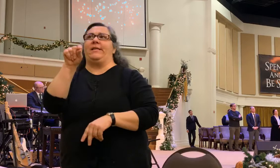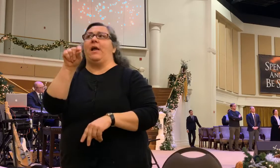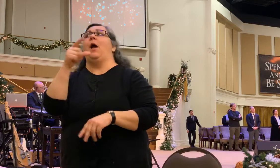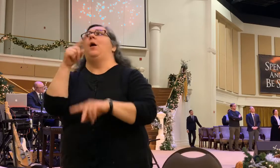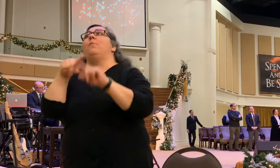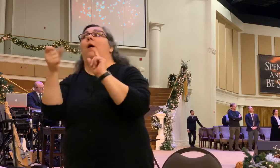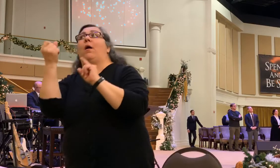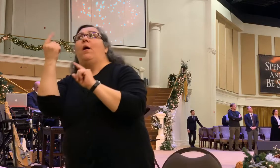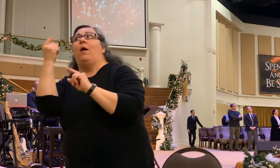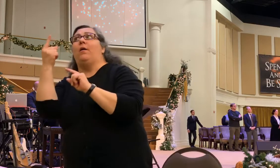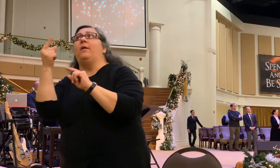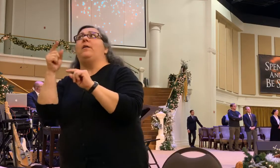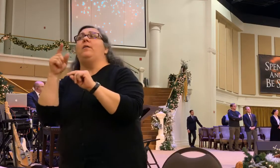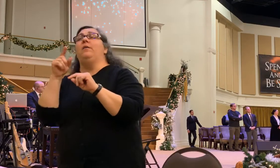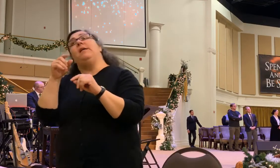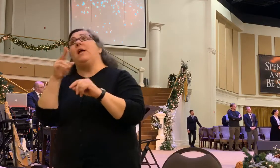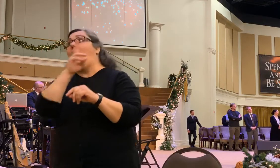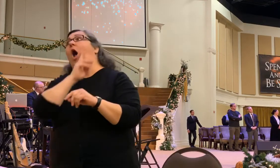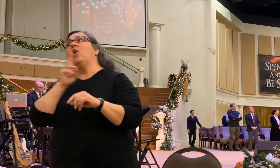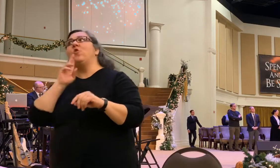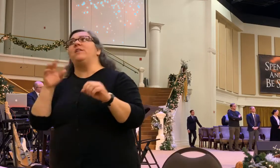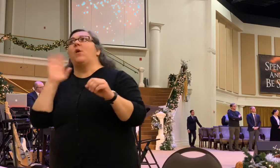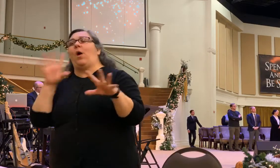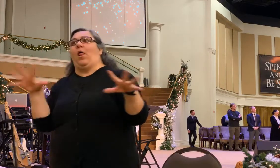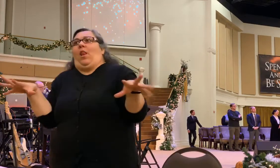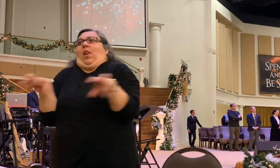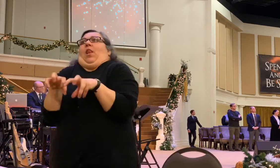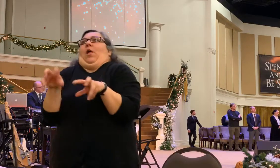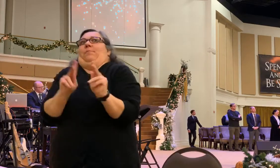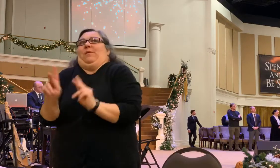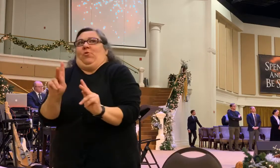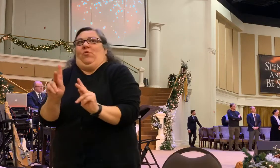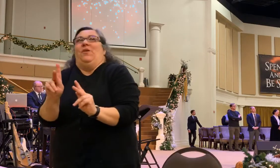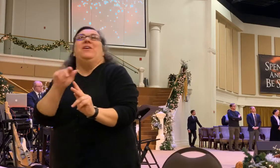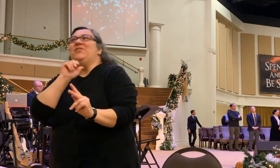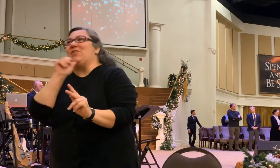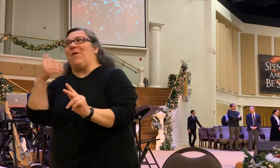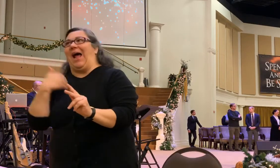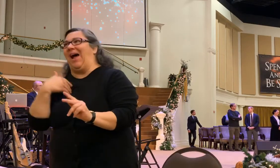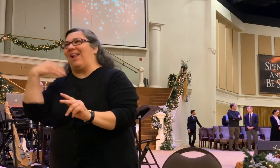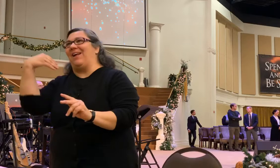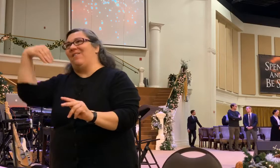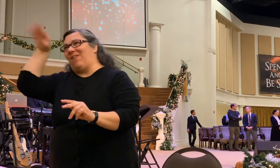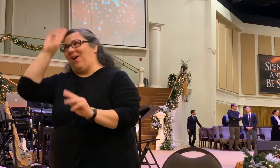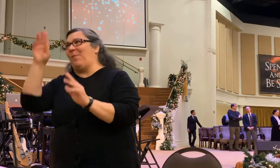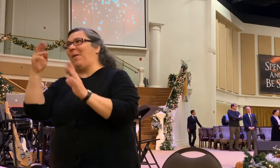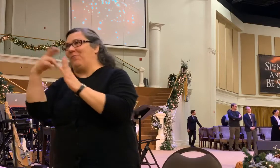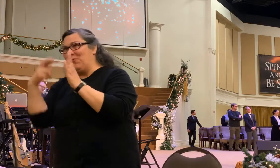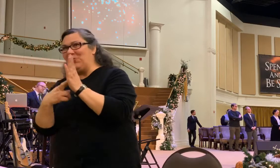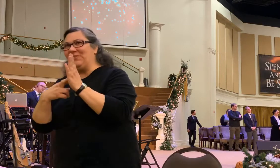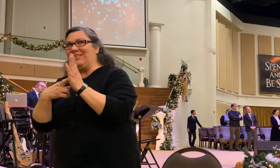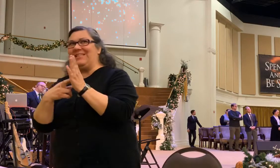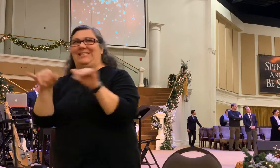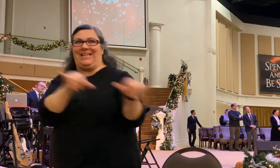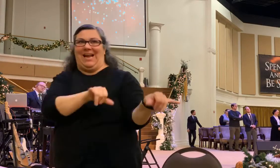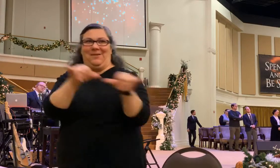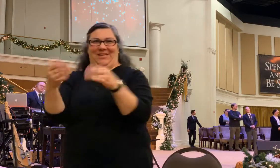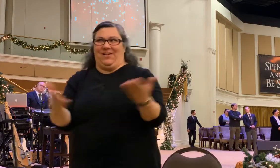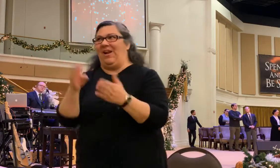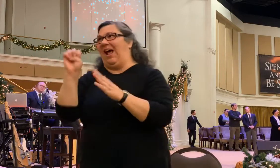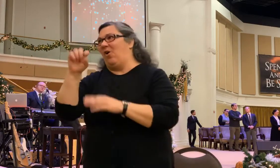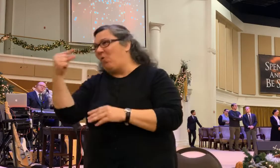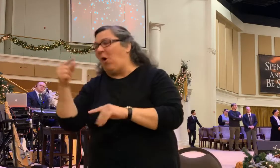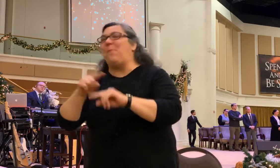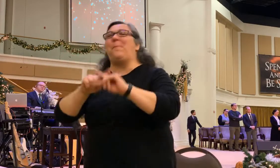many they really get in there, but it's a good thing they don't have the fire marshal from Elk Grove there. But they get, I think there was